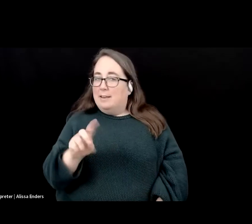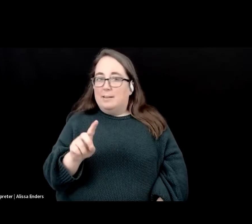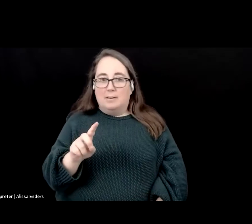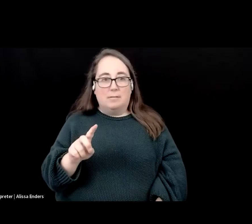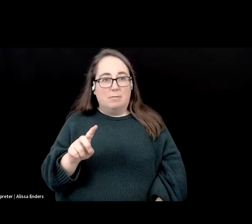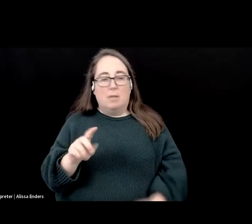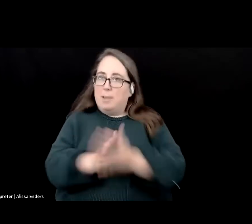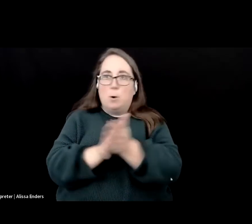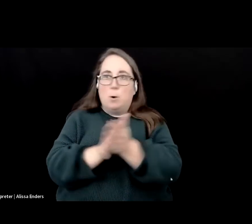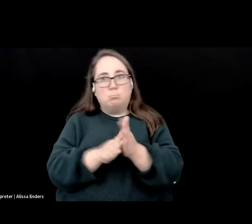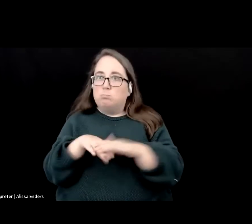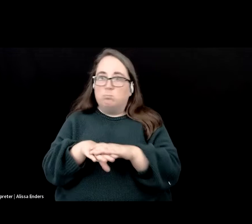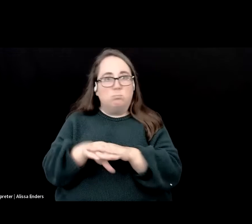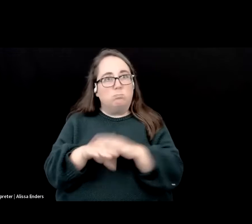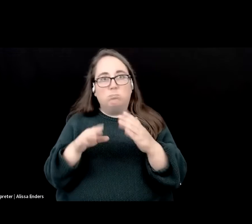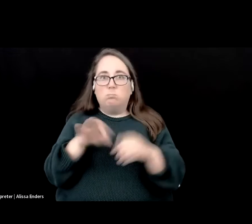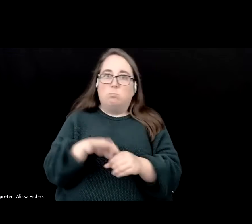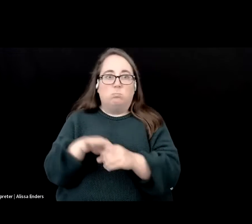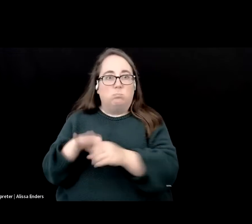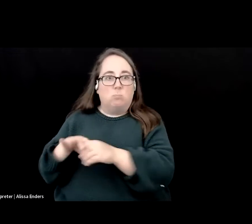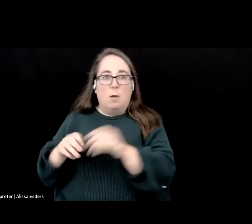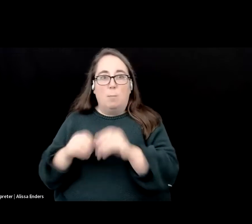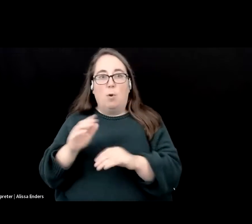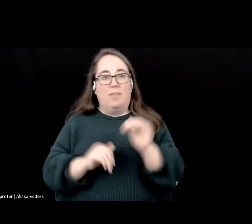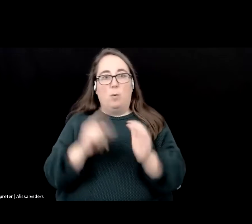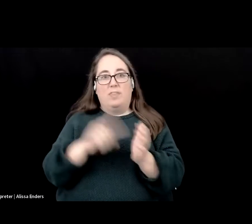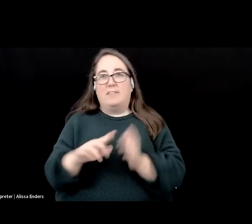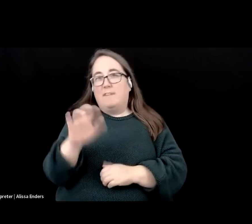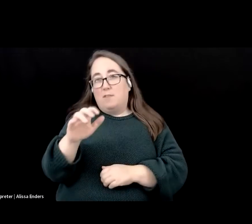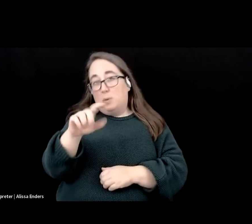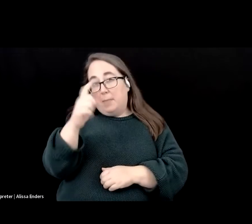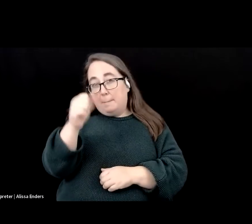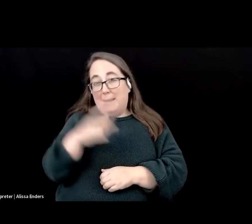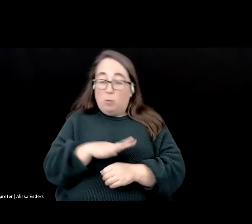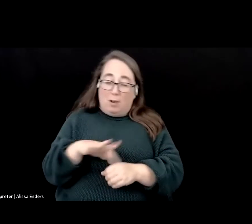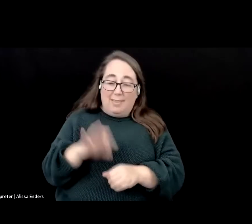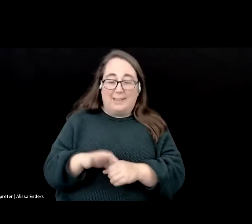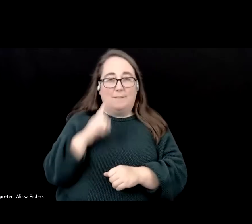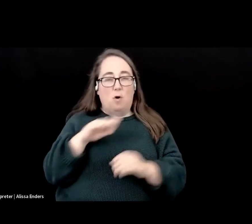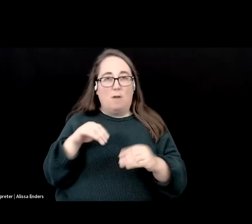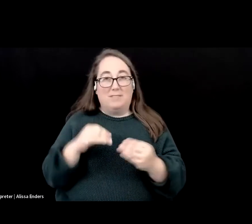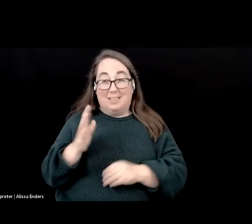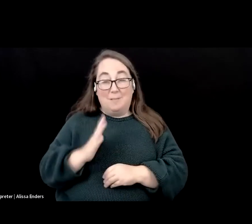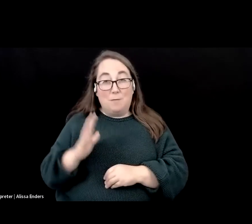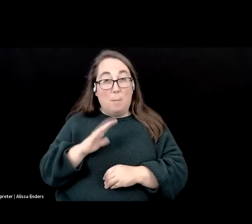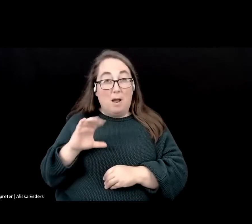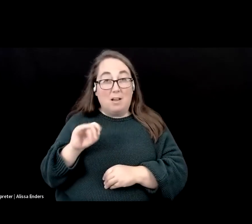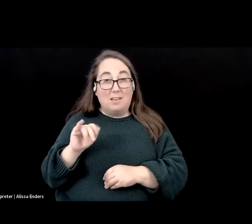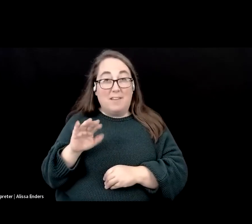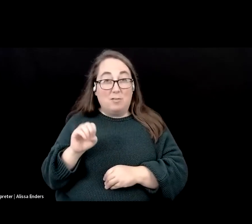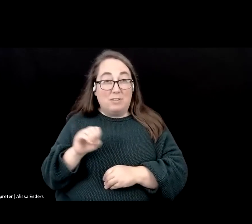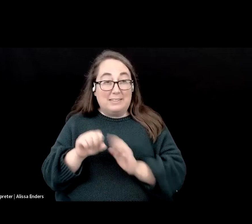successful. Right? They elected over 1,500 Black men were elected to office in the former Confederate States.